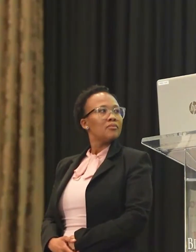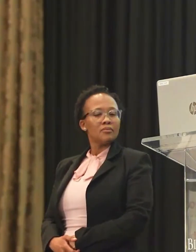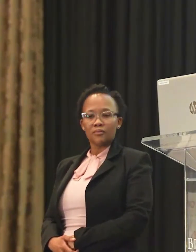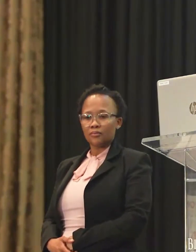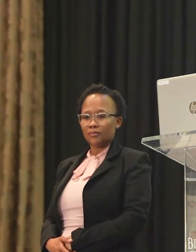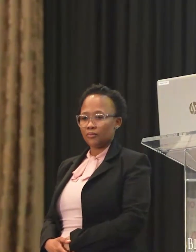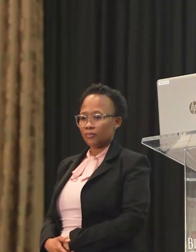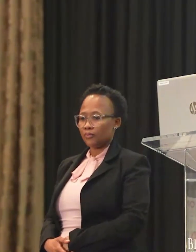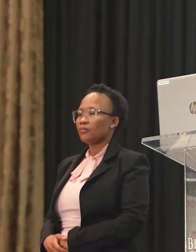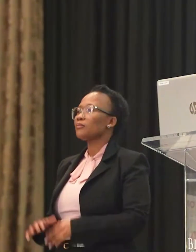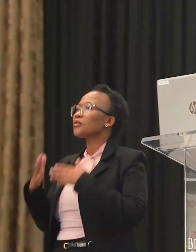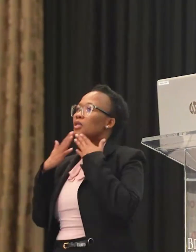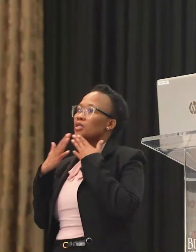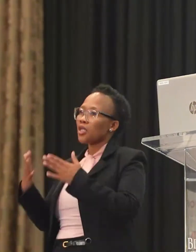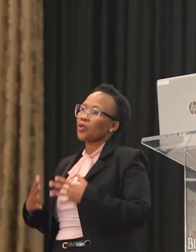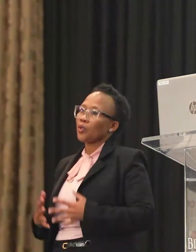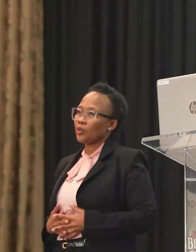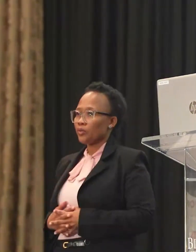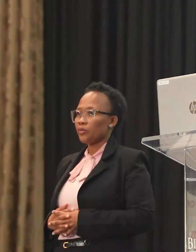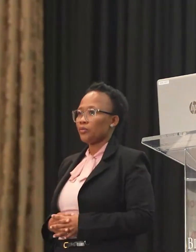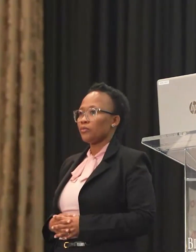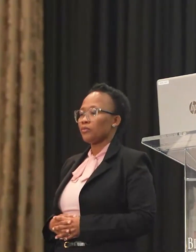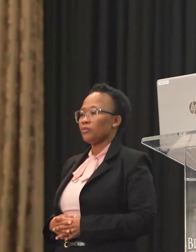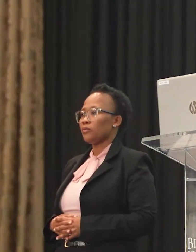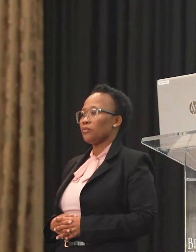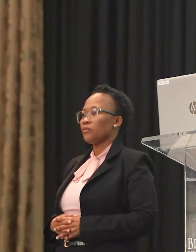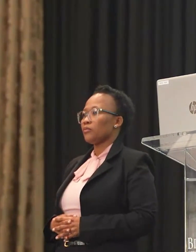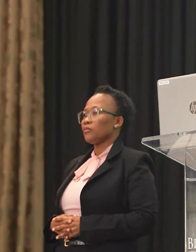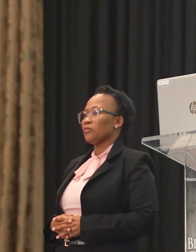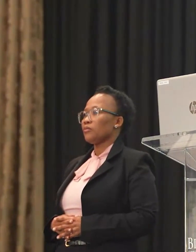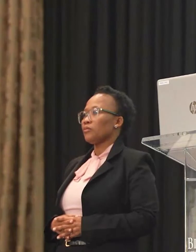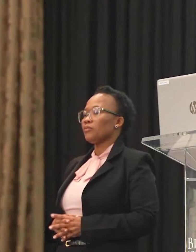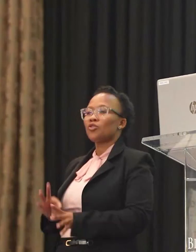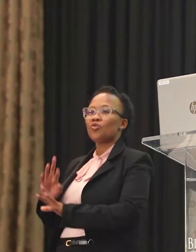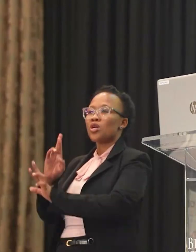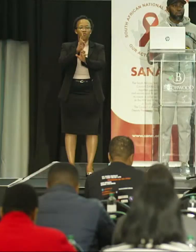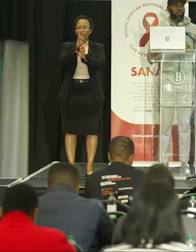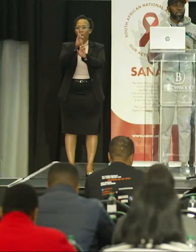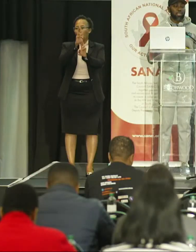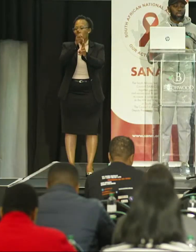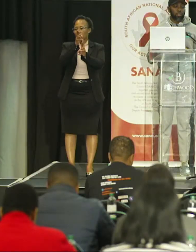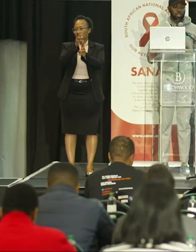Okay, thank you. So in this report, we spoke to a total of